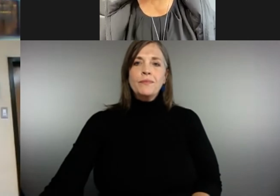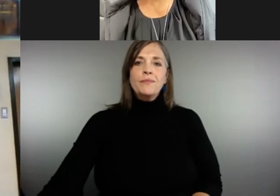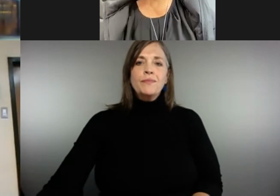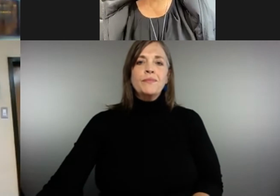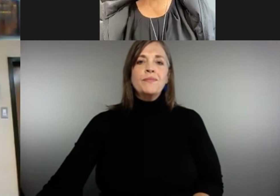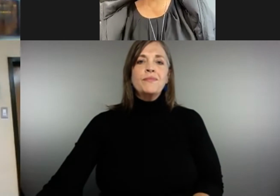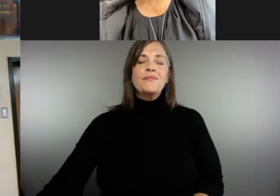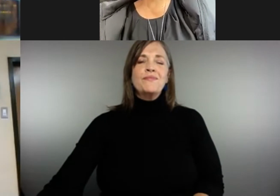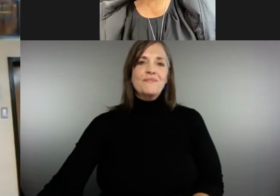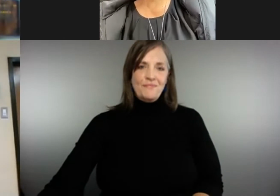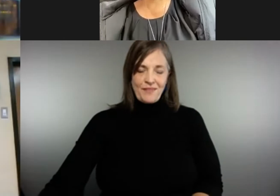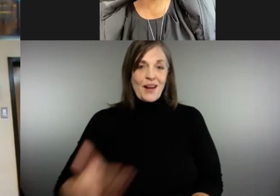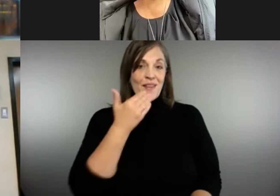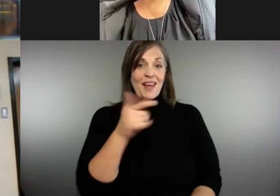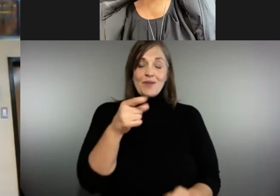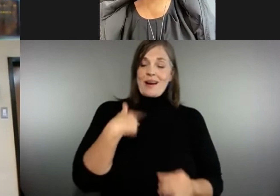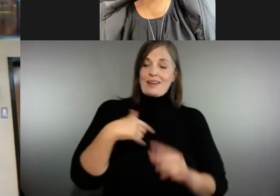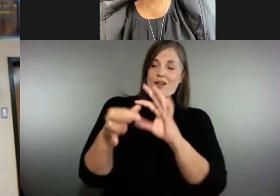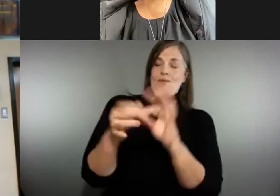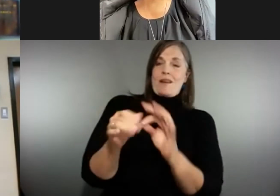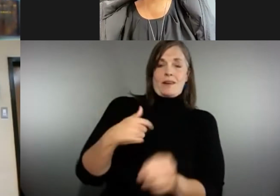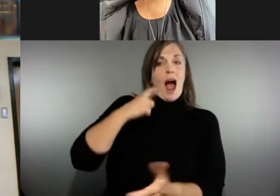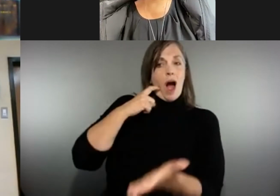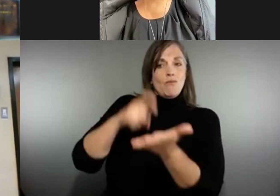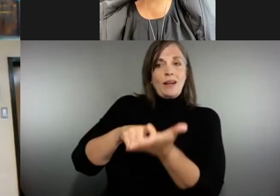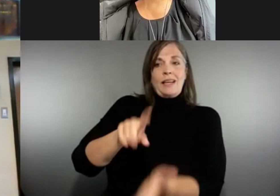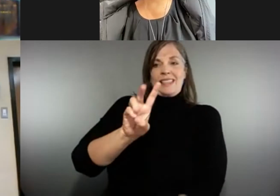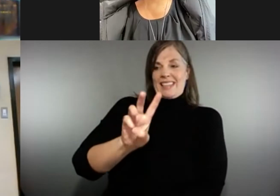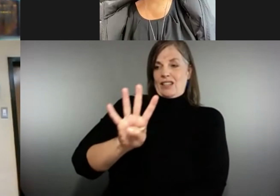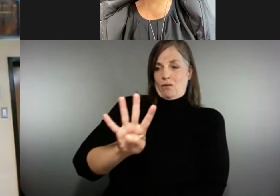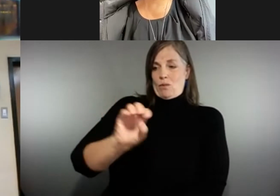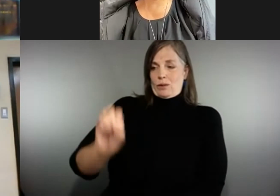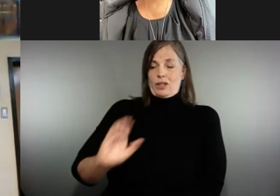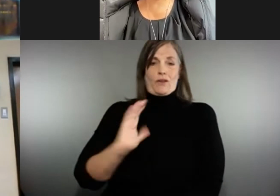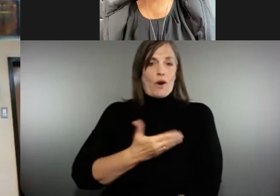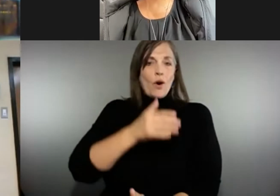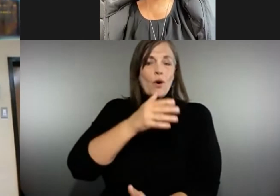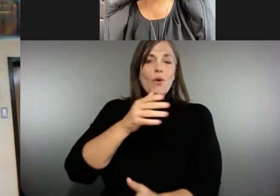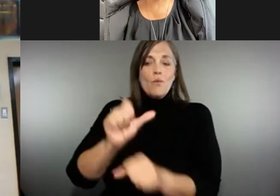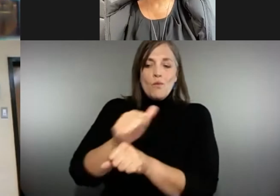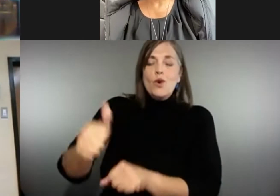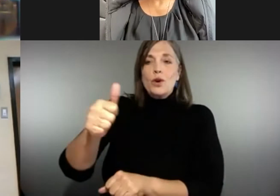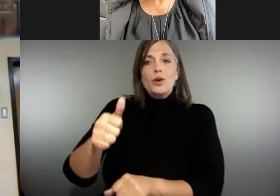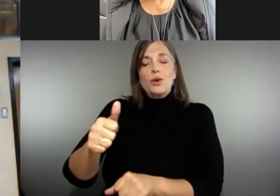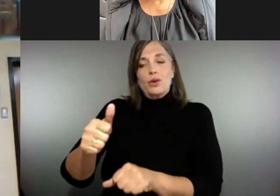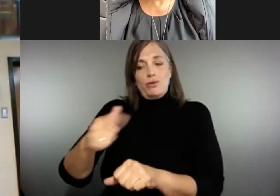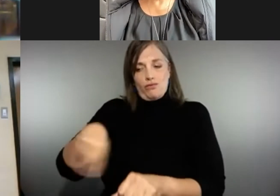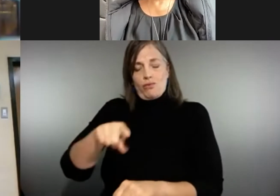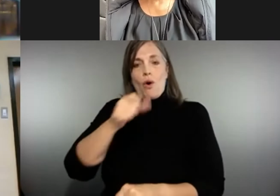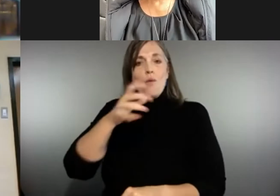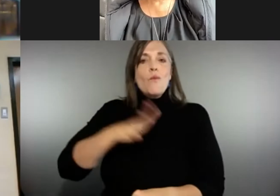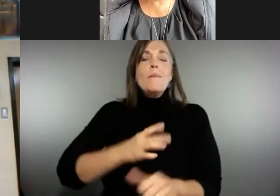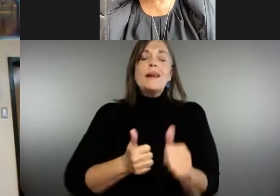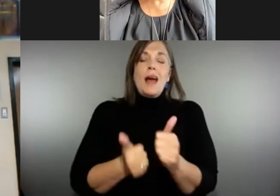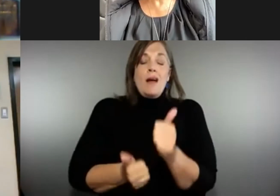recognize that um the 64 percent actually of our workers are are women and uh the vast majority of them are women of color we need to make